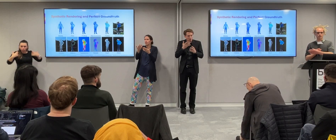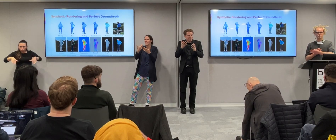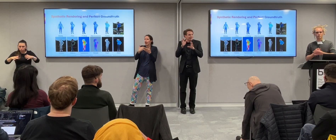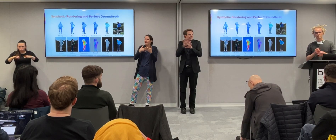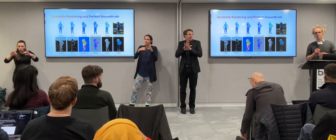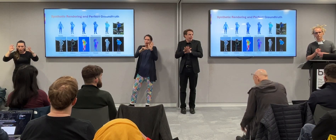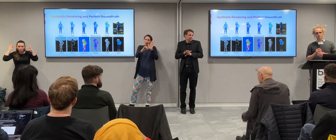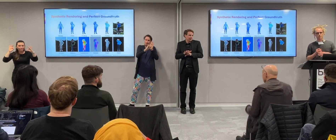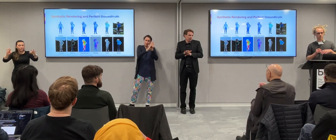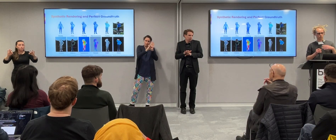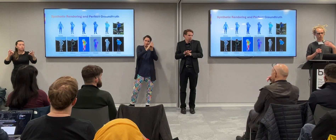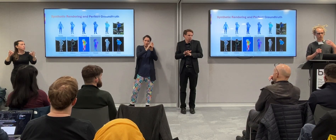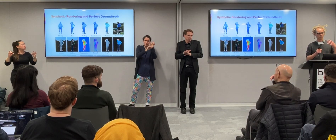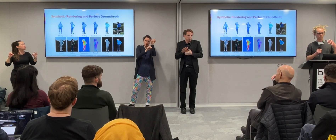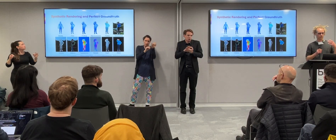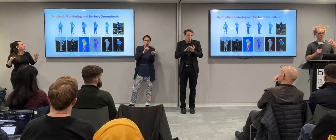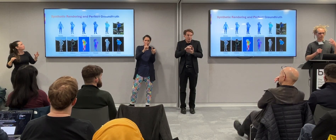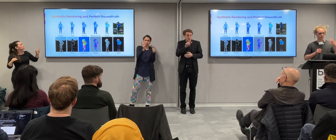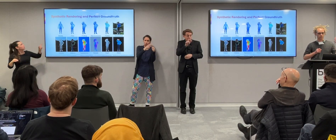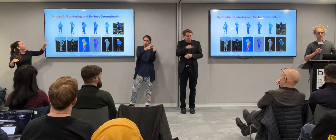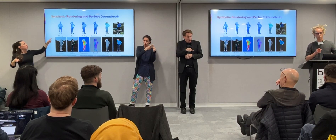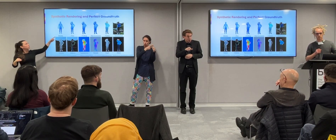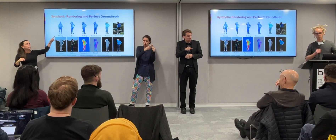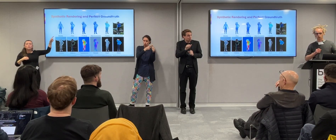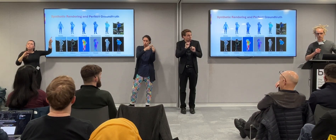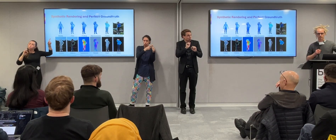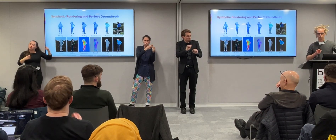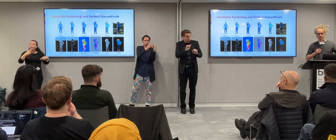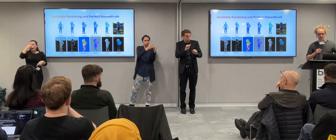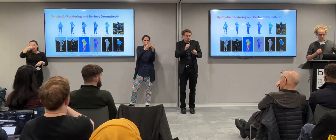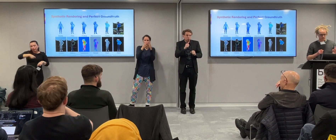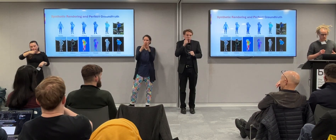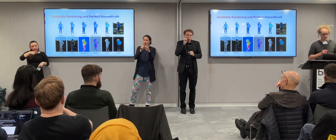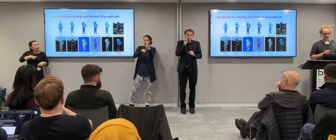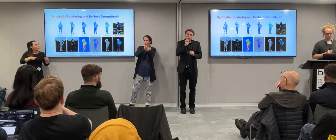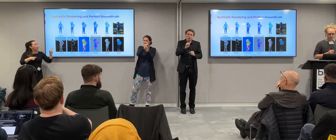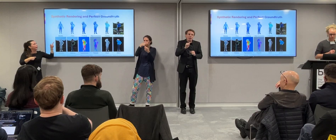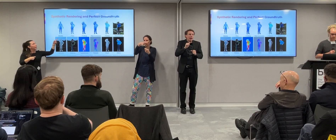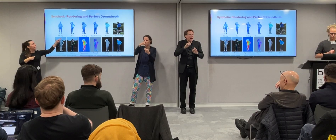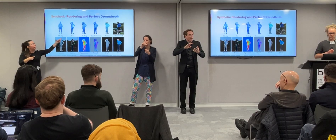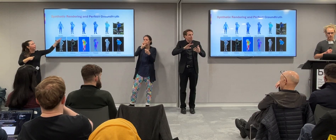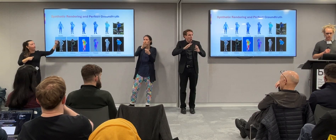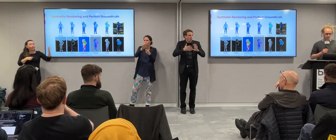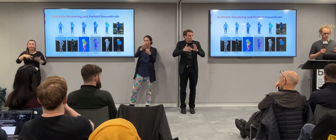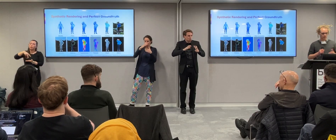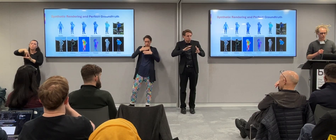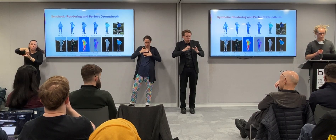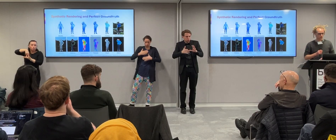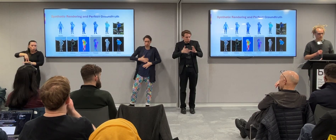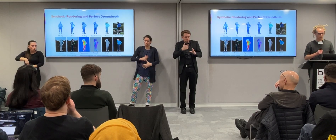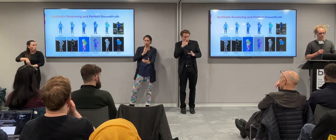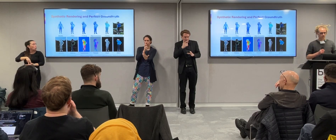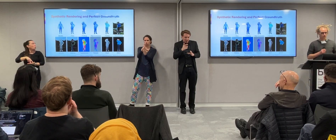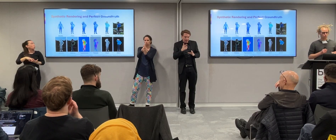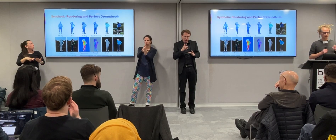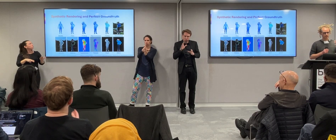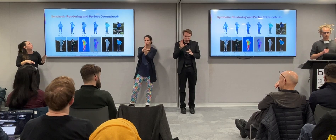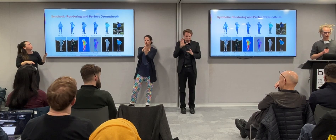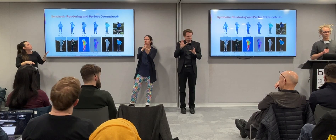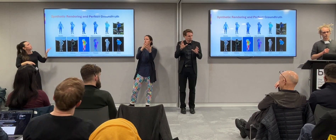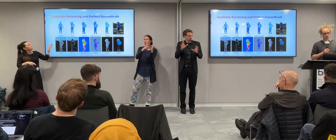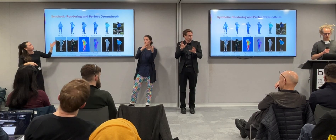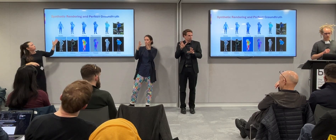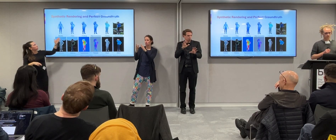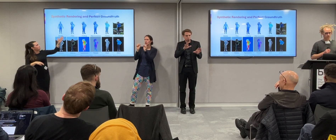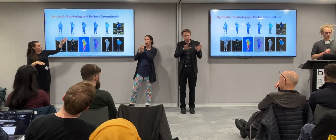identity of the person first. We do have a certain pose that we can kind of like fit the body or the shape to. We can